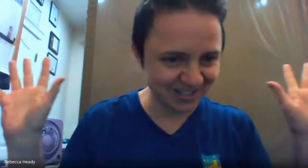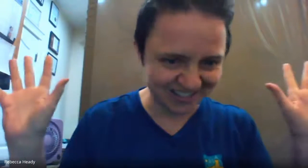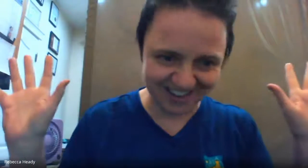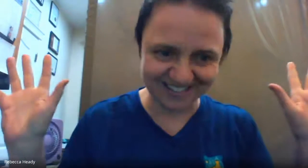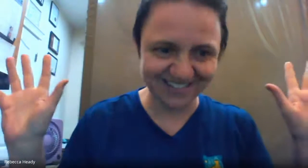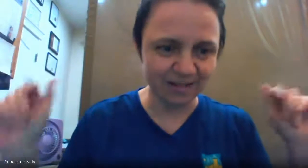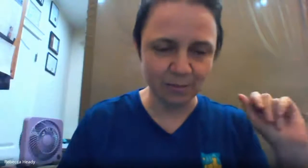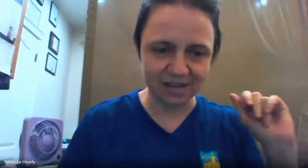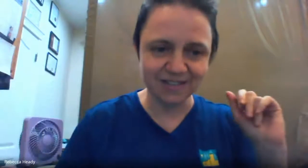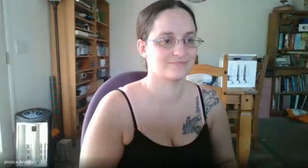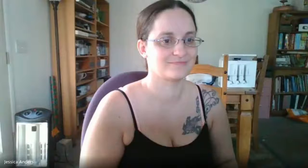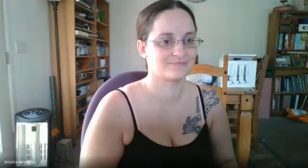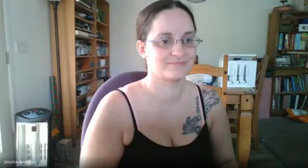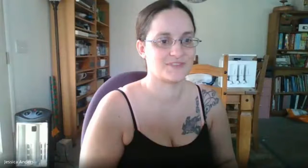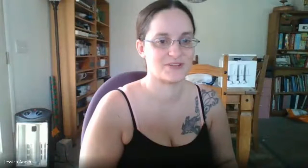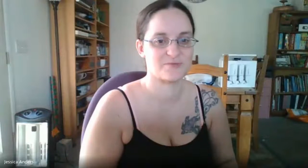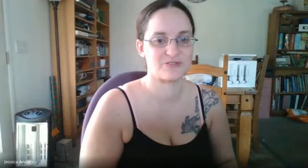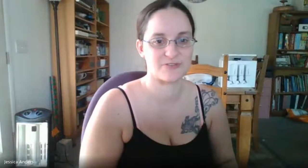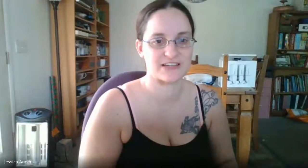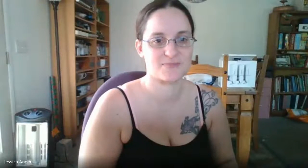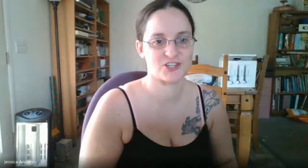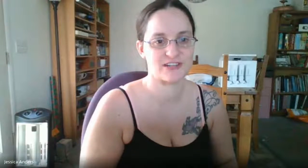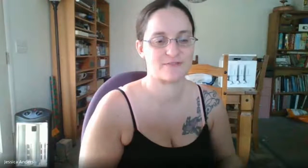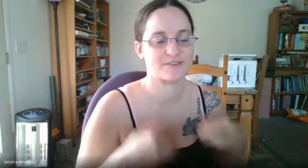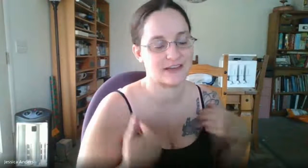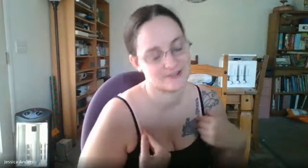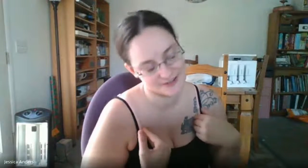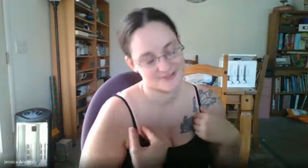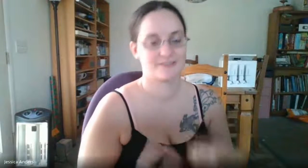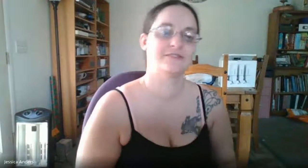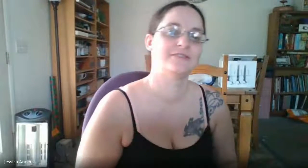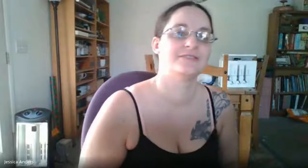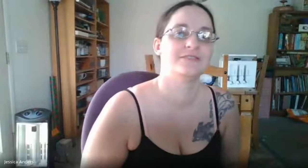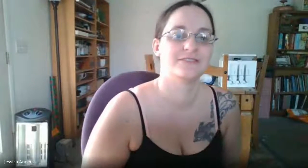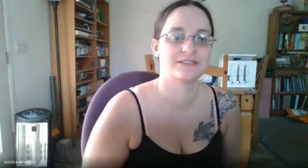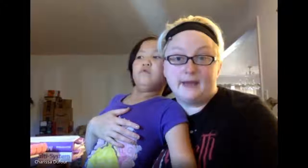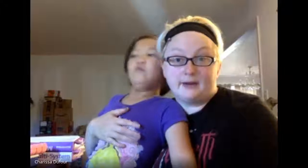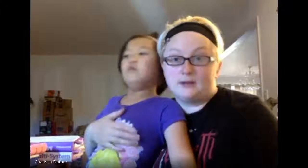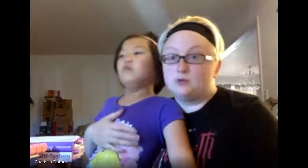and the meaning. Especially when you throw the expression in for tired. It's a tired animal.